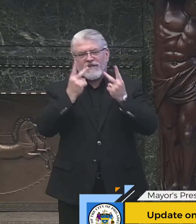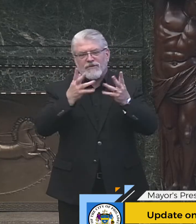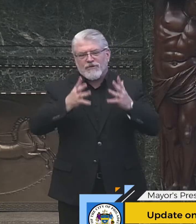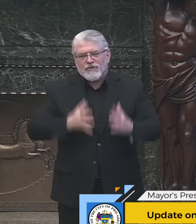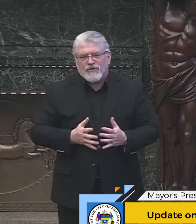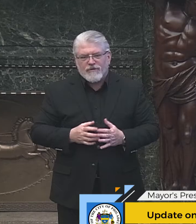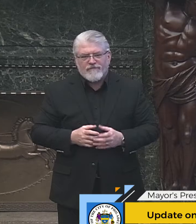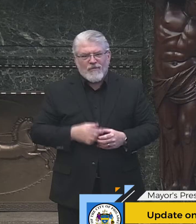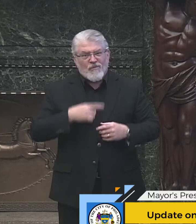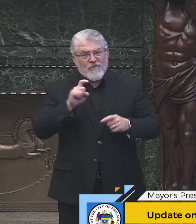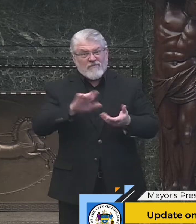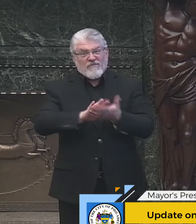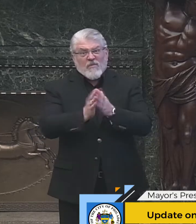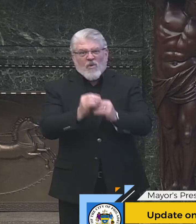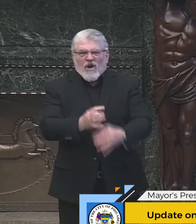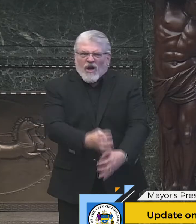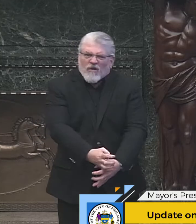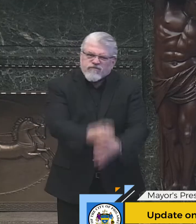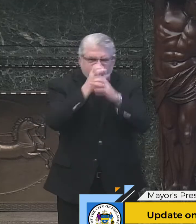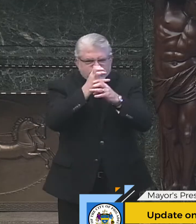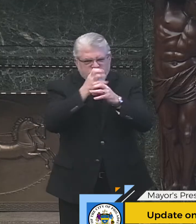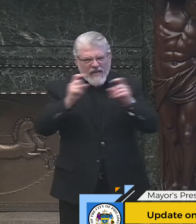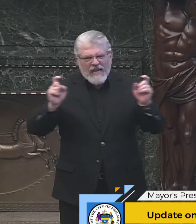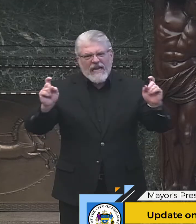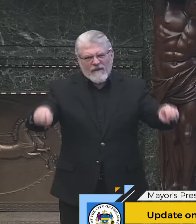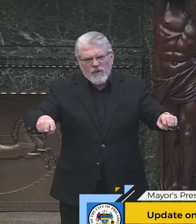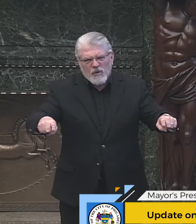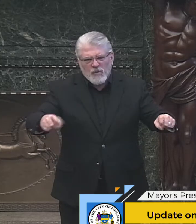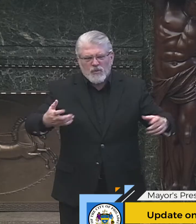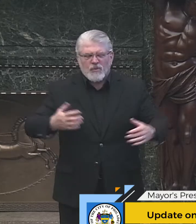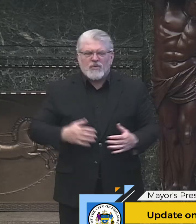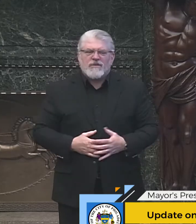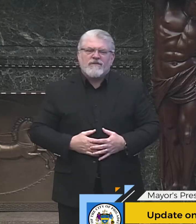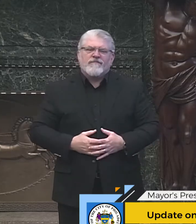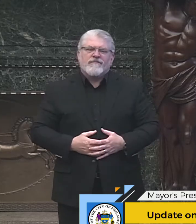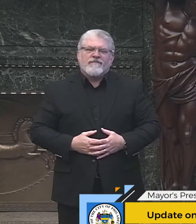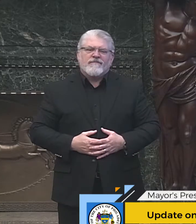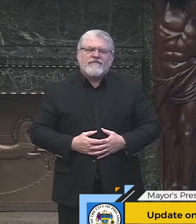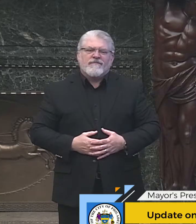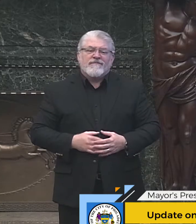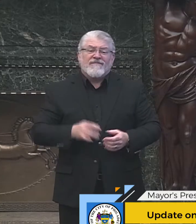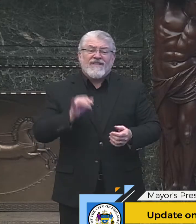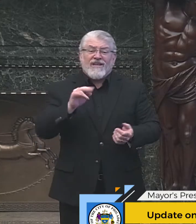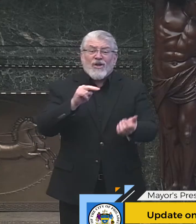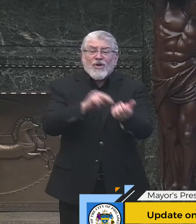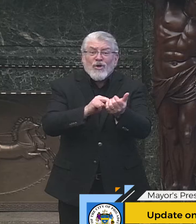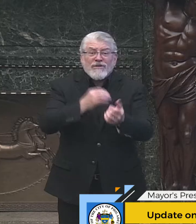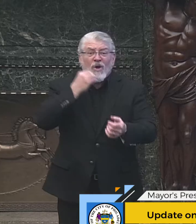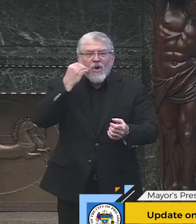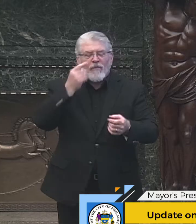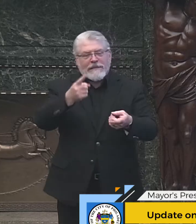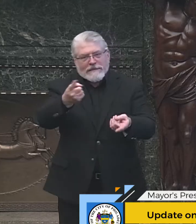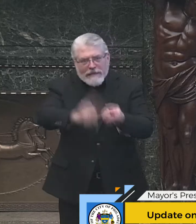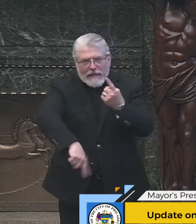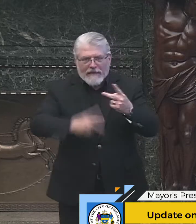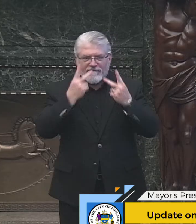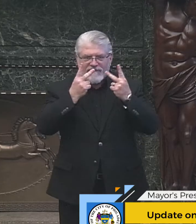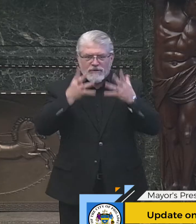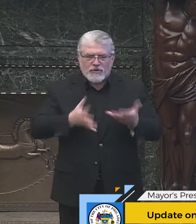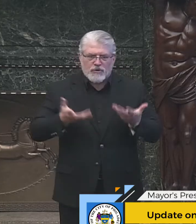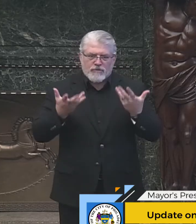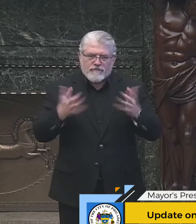this than we have in the past. No visitors to nursing homes. No visitors to nursing homes. At the same time, no visitors to